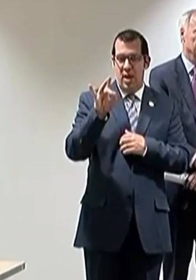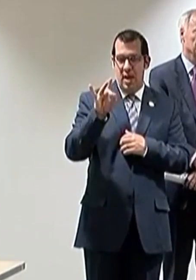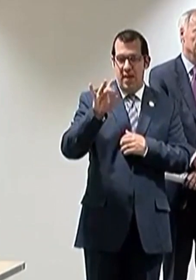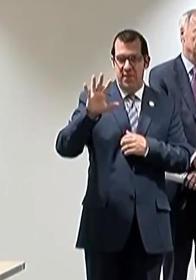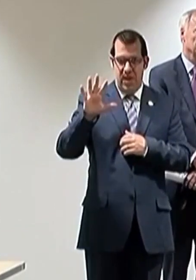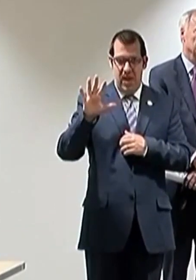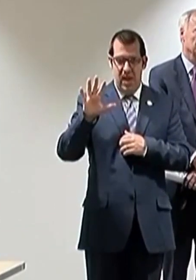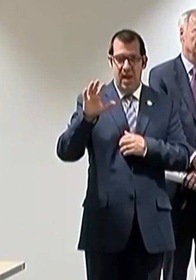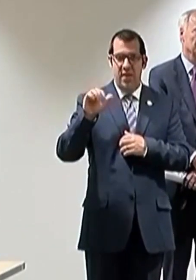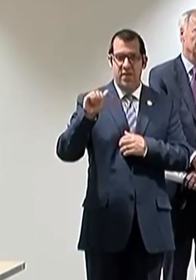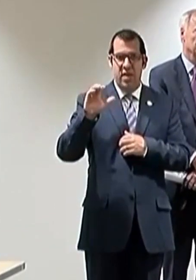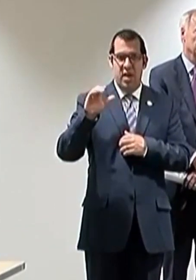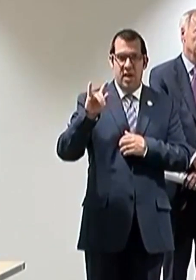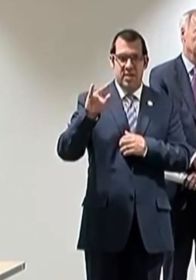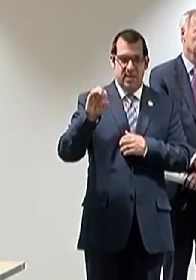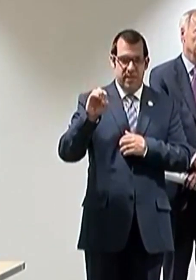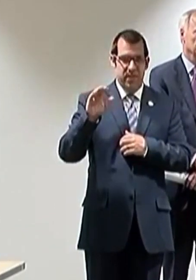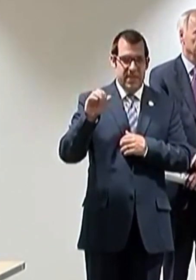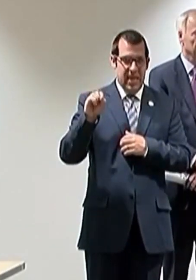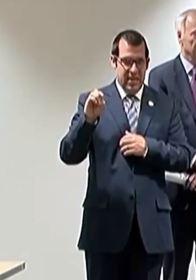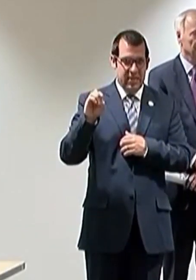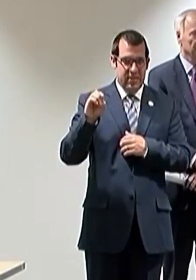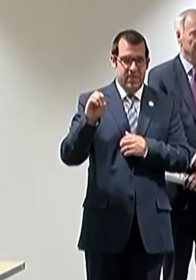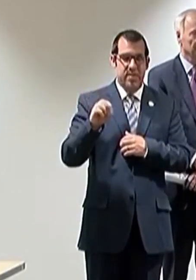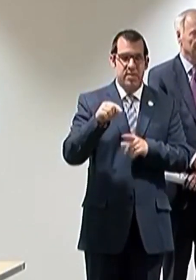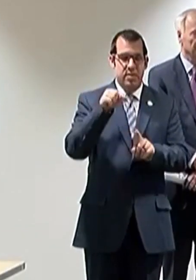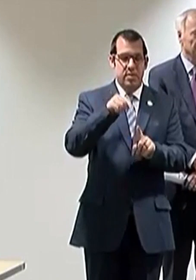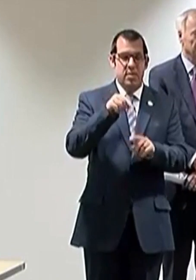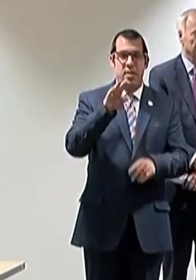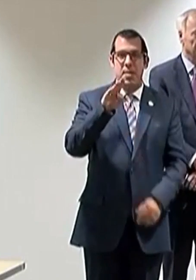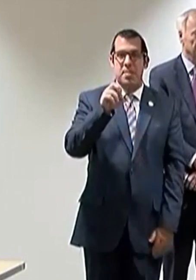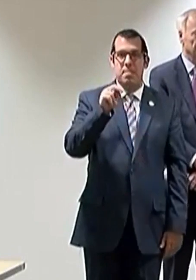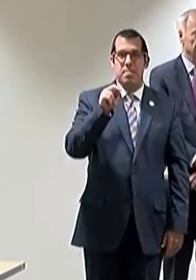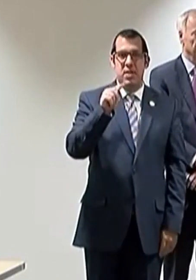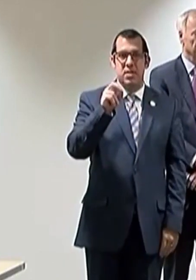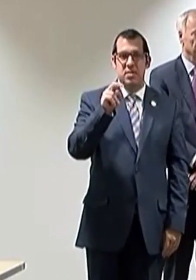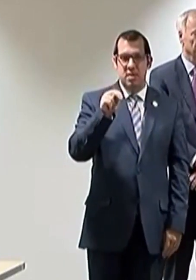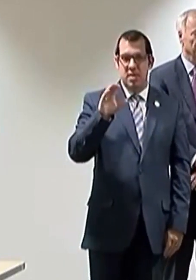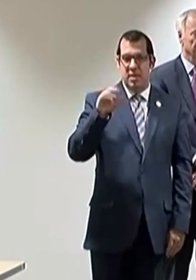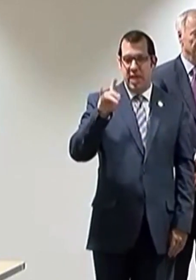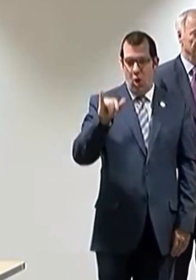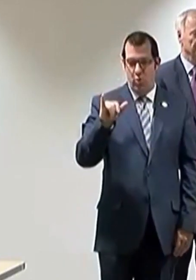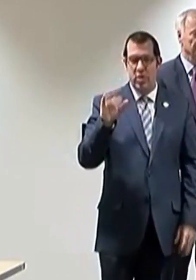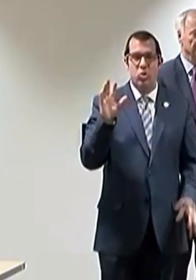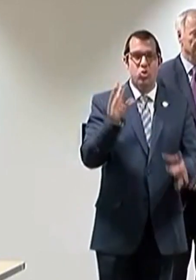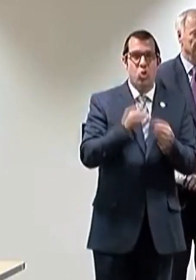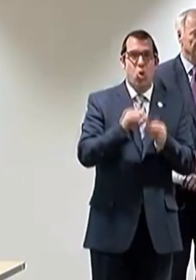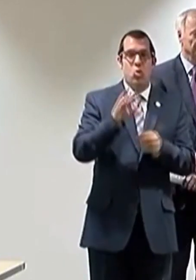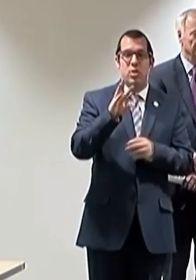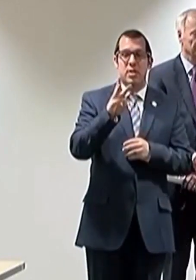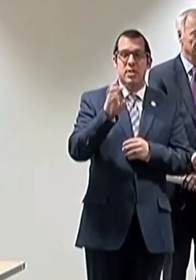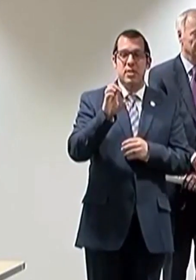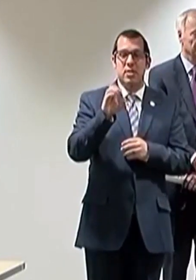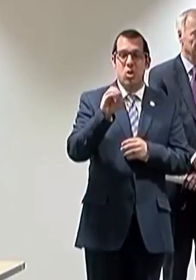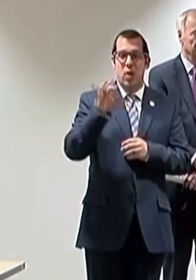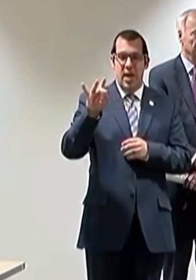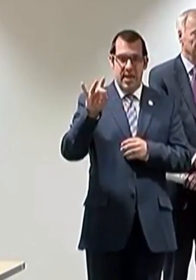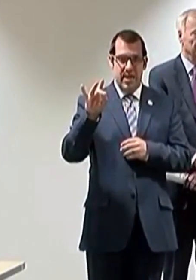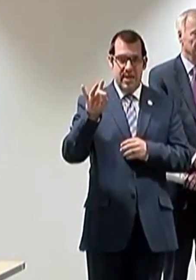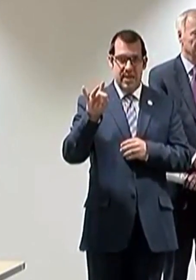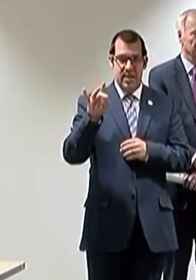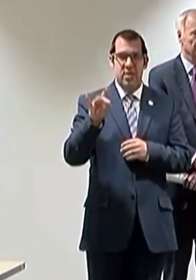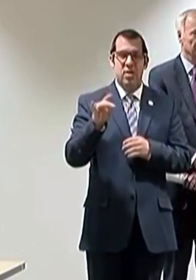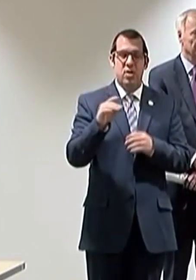985 active cases. For Benton County, we have a total of 608 cases. Our